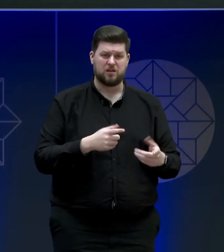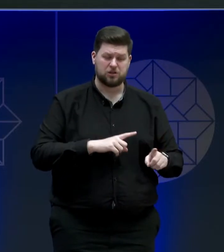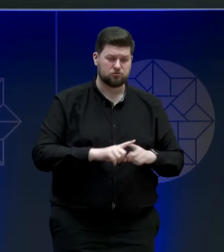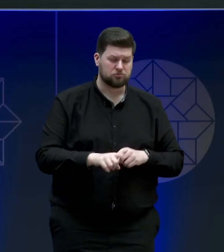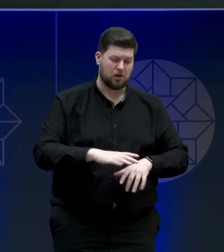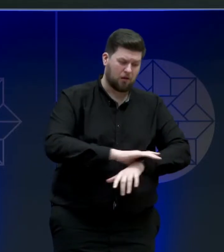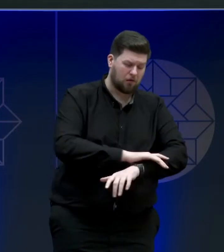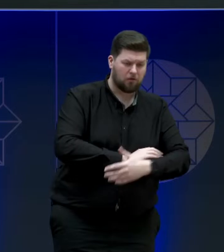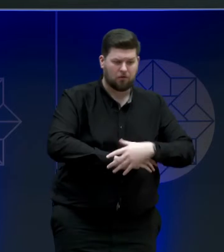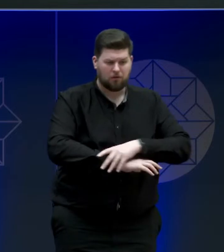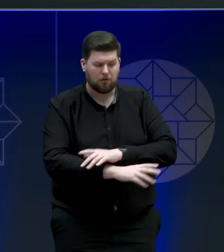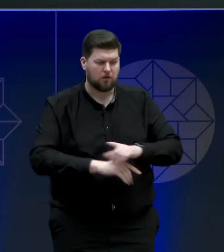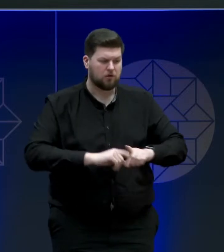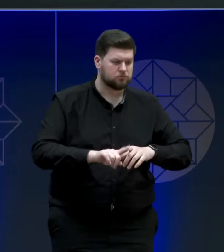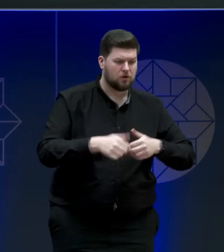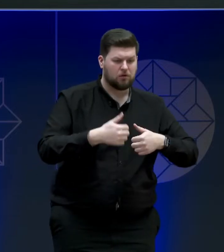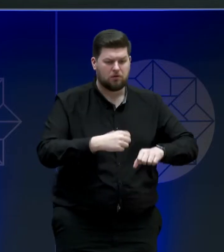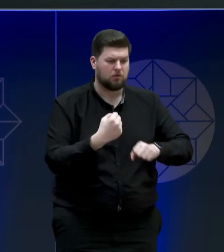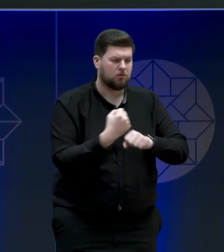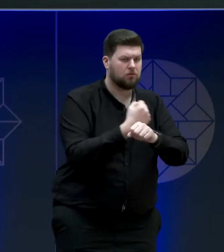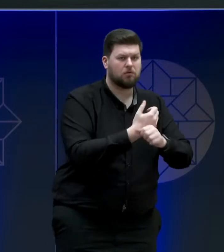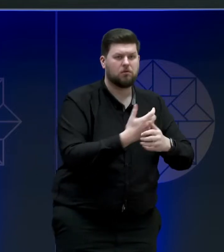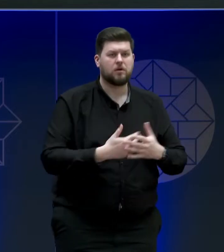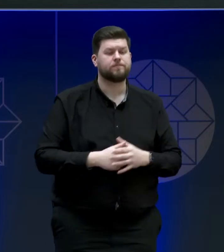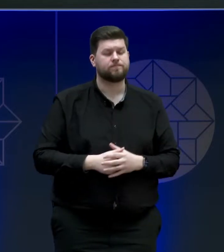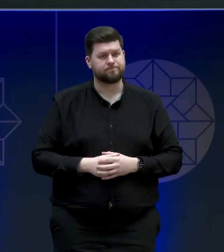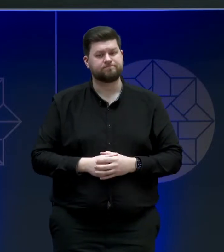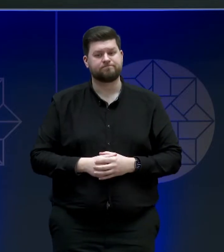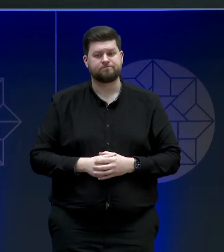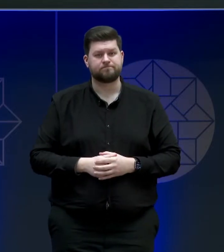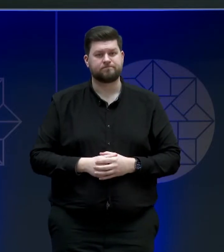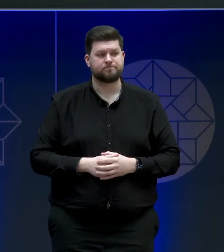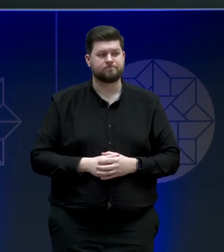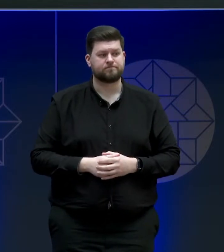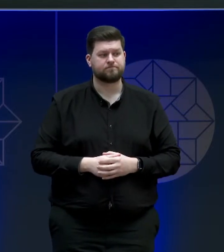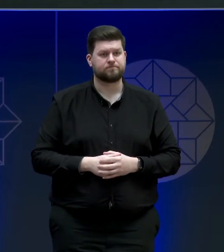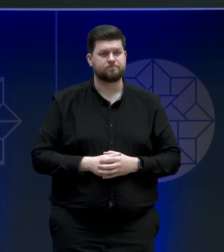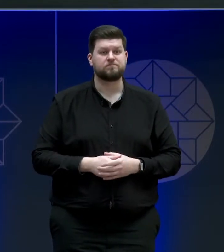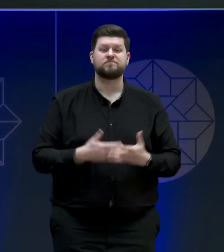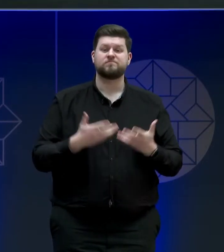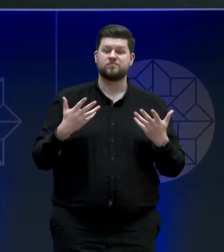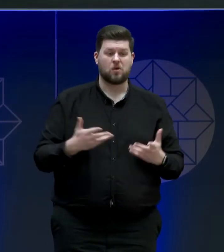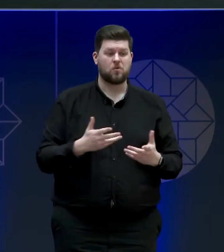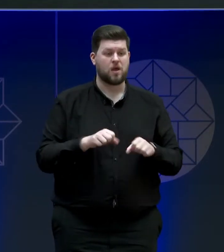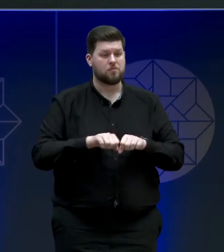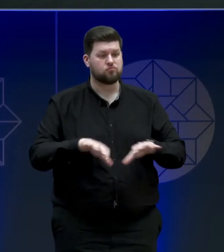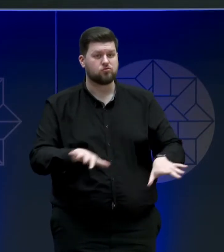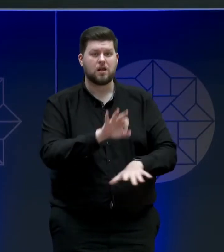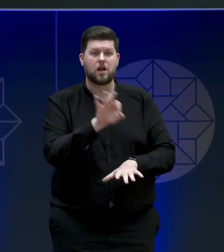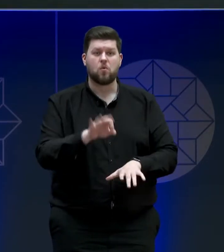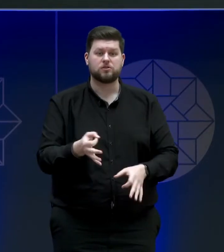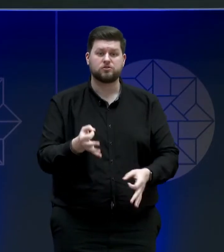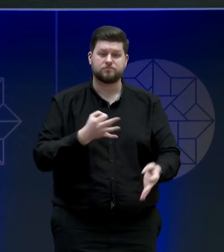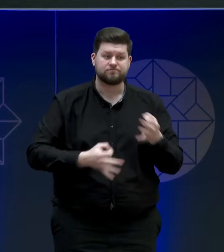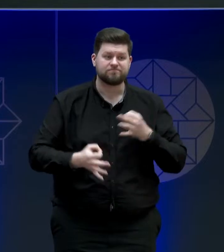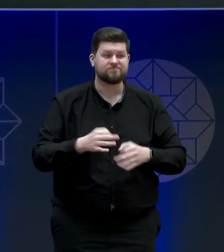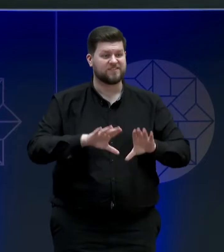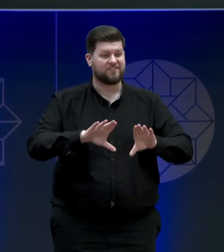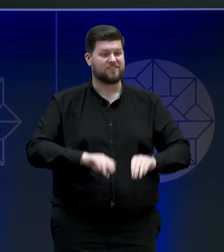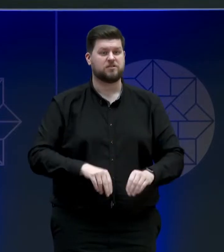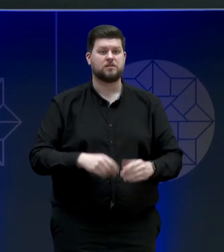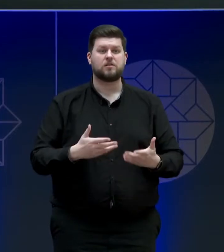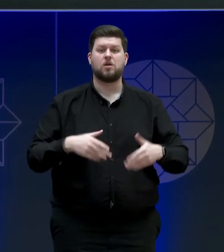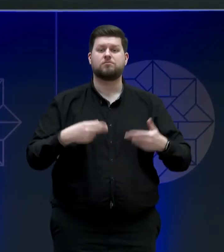to recover that, but I know they will do so. Okay, right, that's the broadcast questions over and done with. Can I turn to